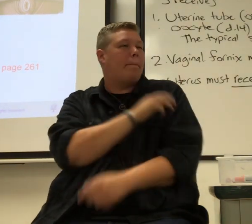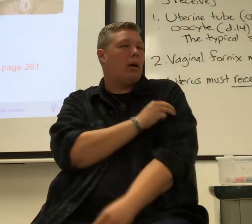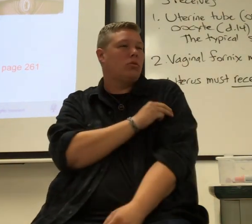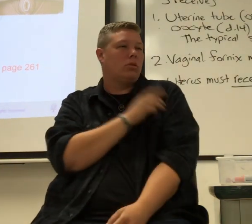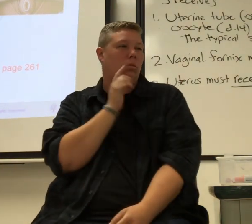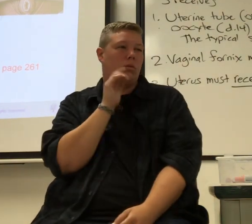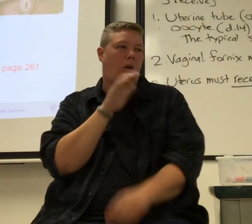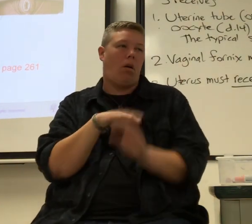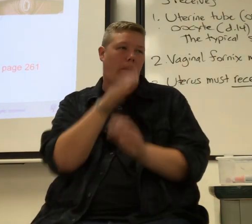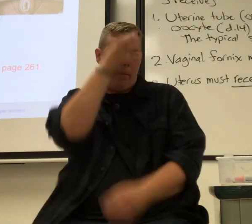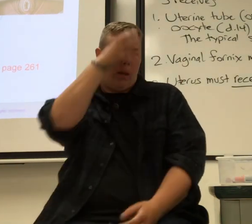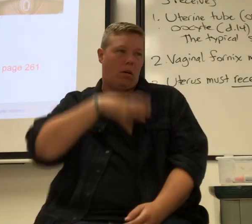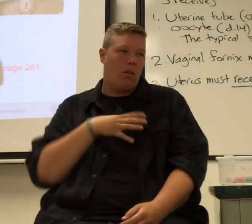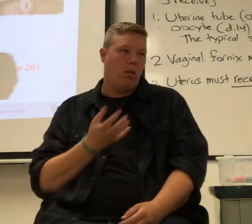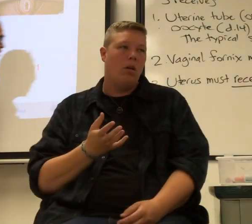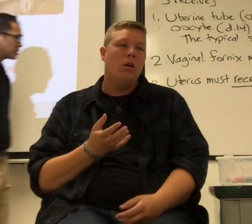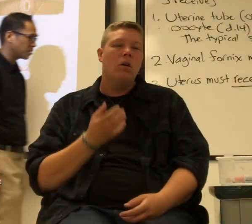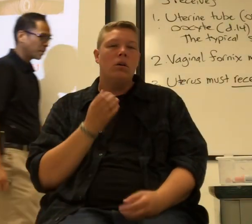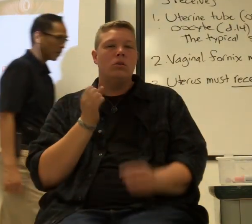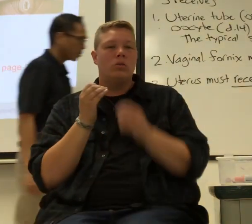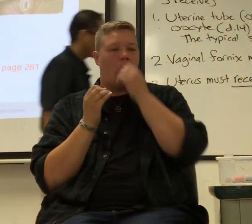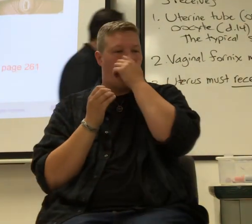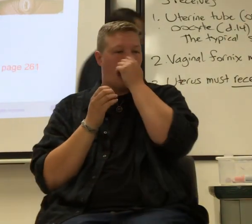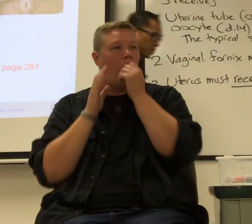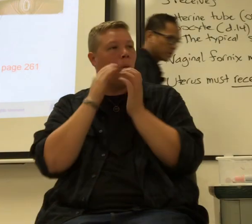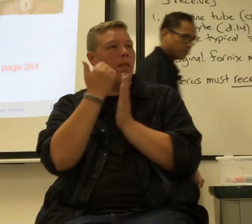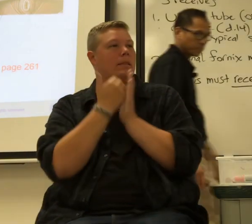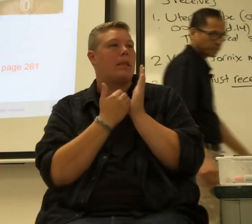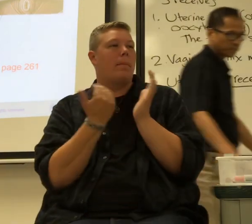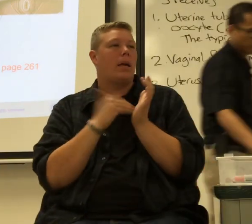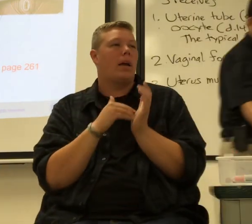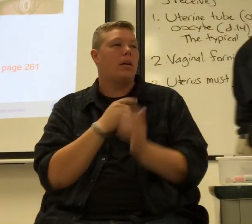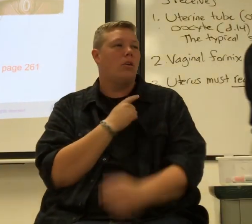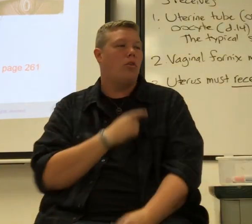about for the male. So let me relist them here.